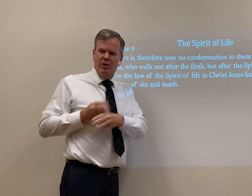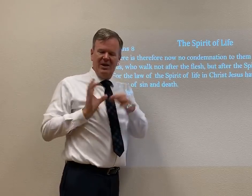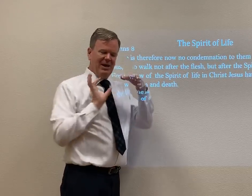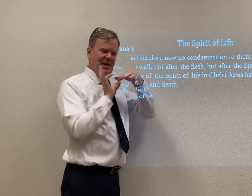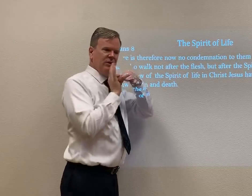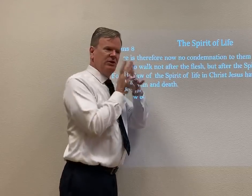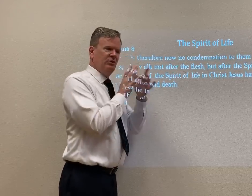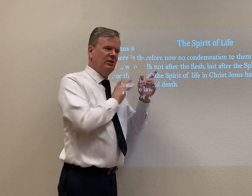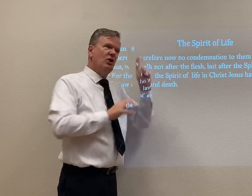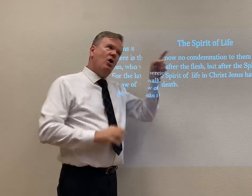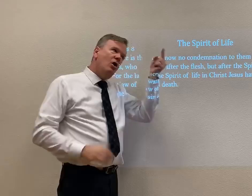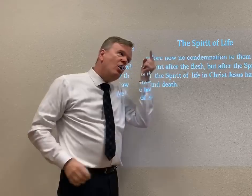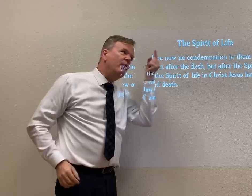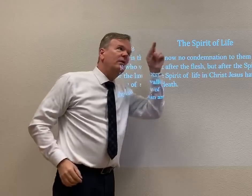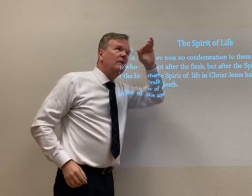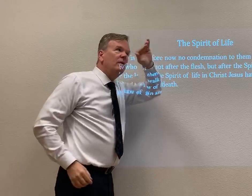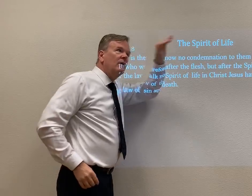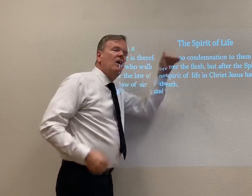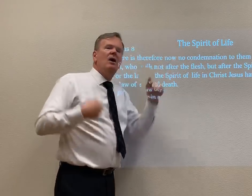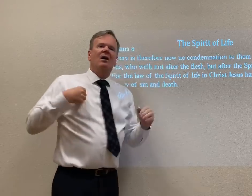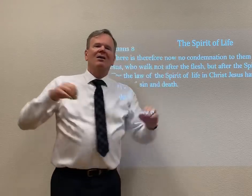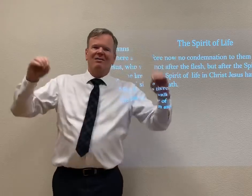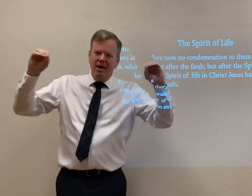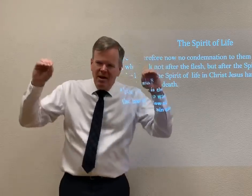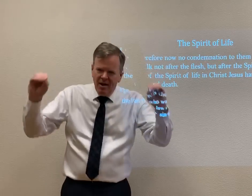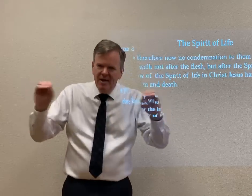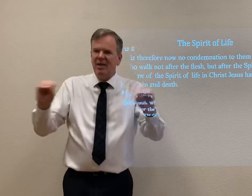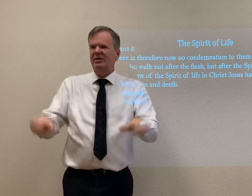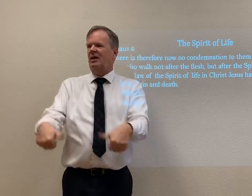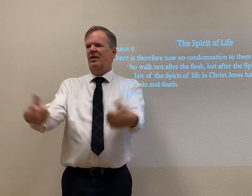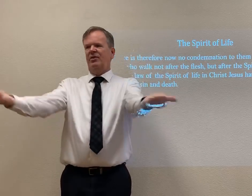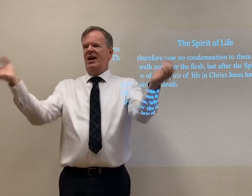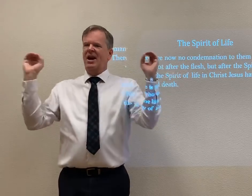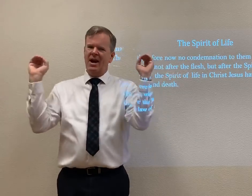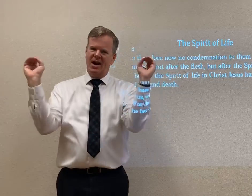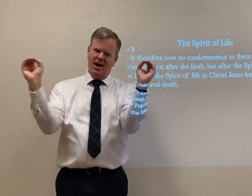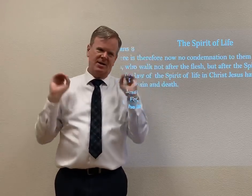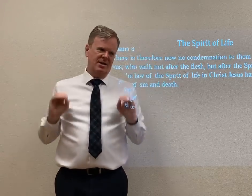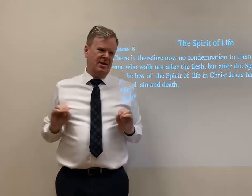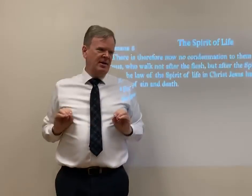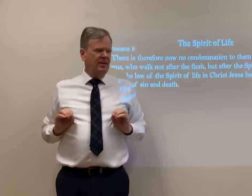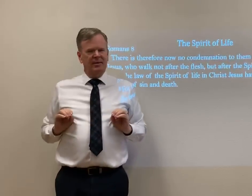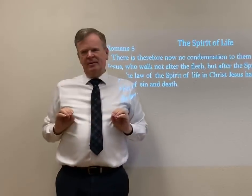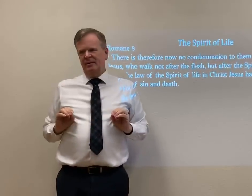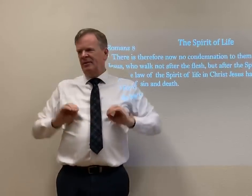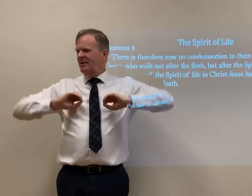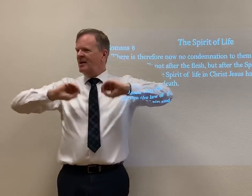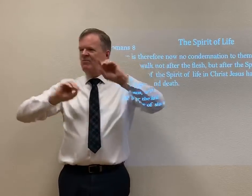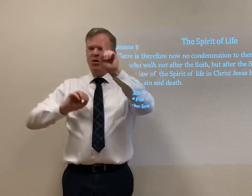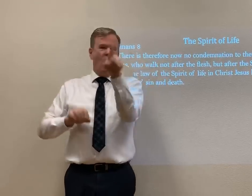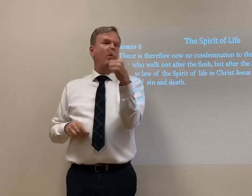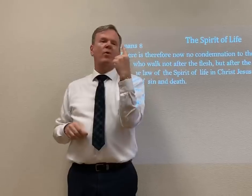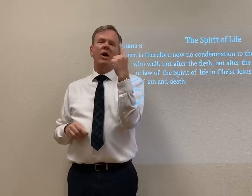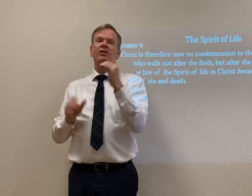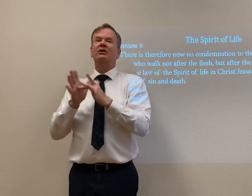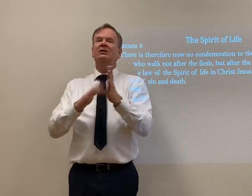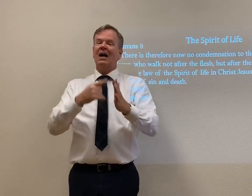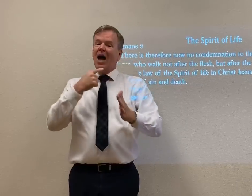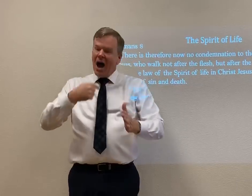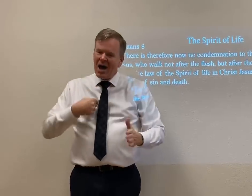be born into the law of the Spirit, and we're able to have that relationship with God, because without that, there's no other name that we can be saved by. There's only one name,